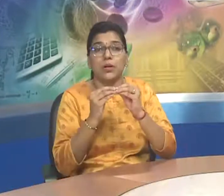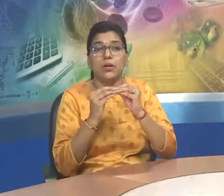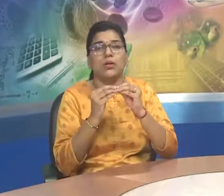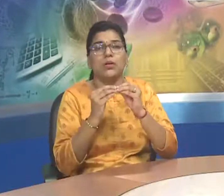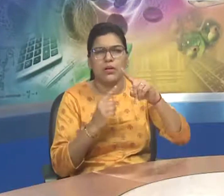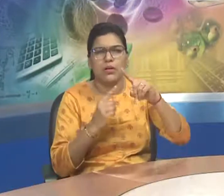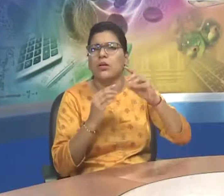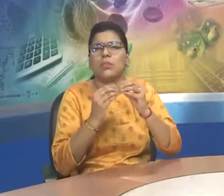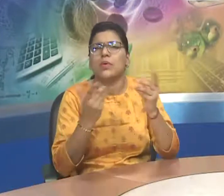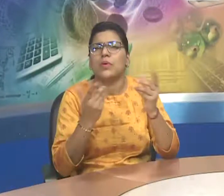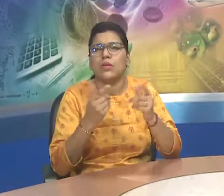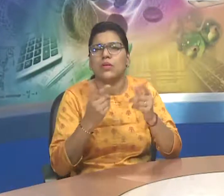getting ill